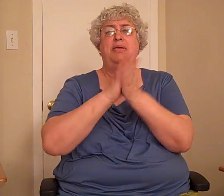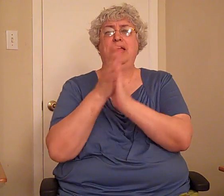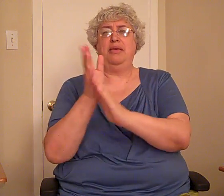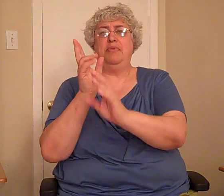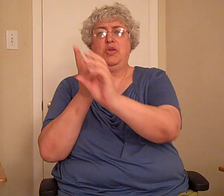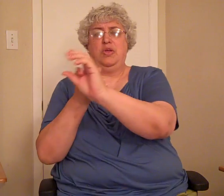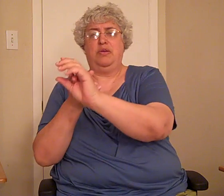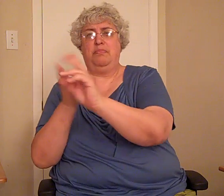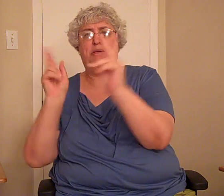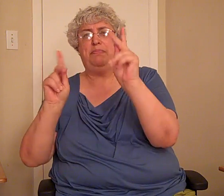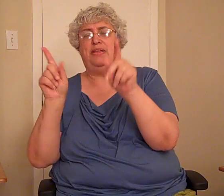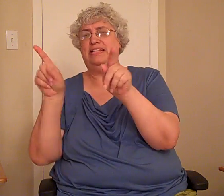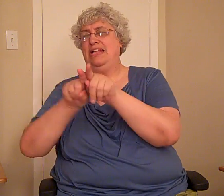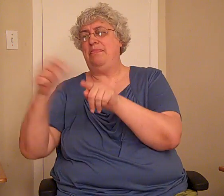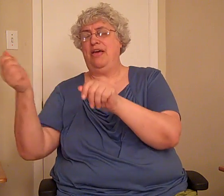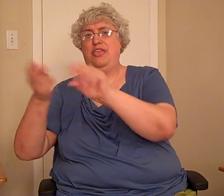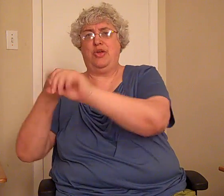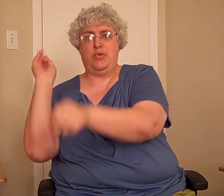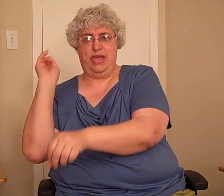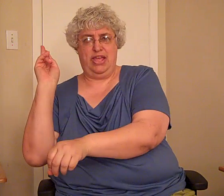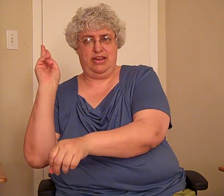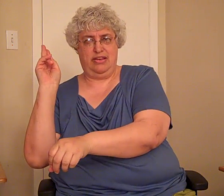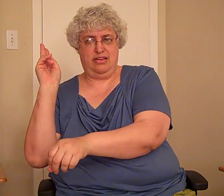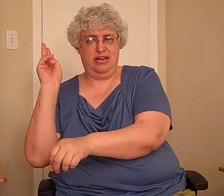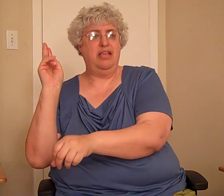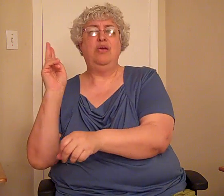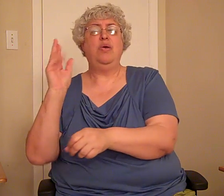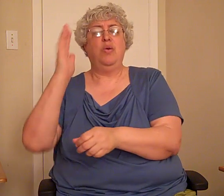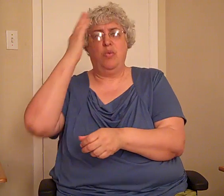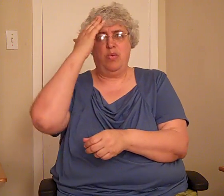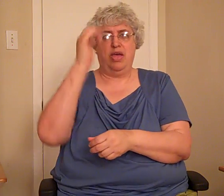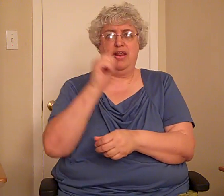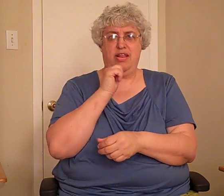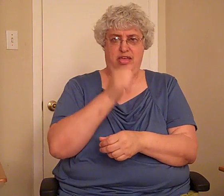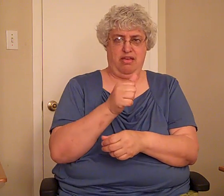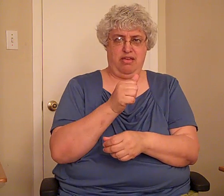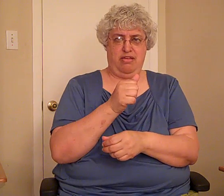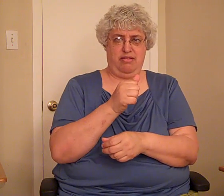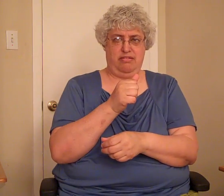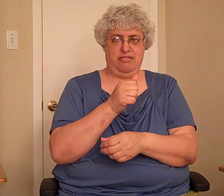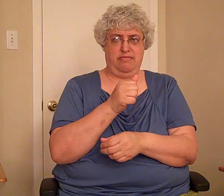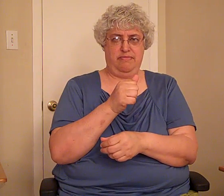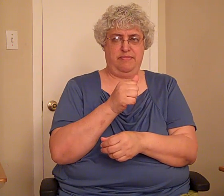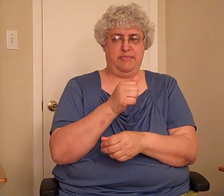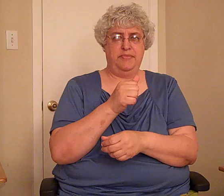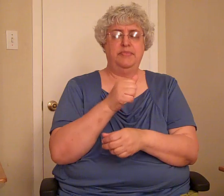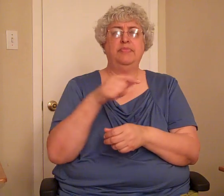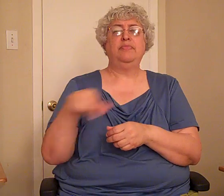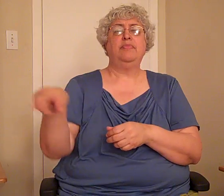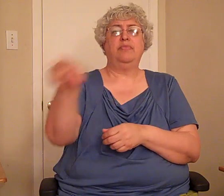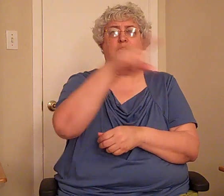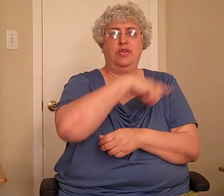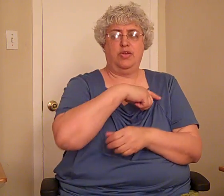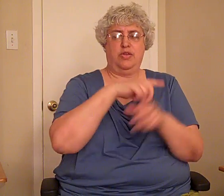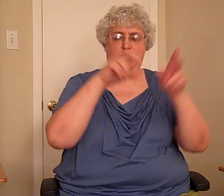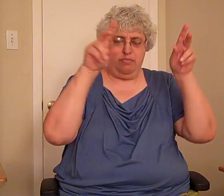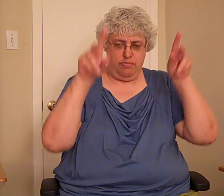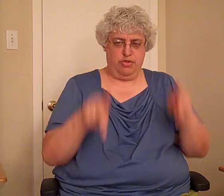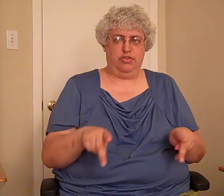and leaving, way better for you way better for everyone. You and your own personal life and your own personal wealth